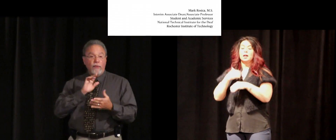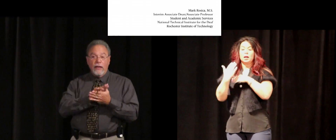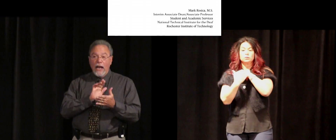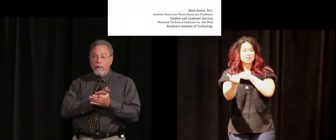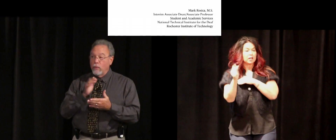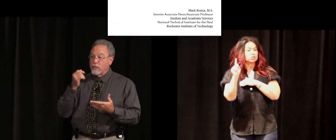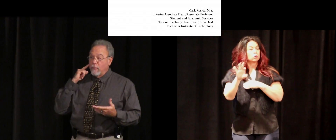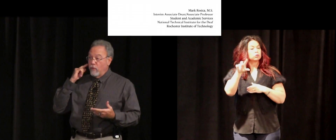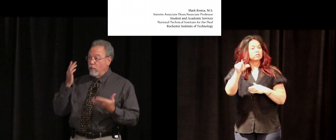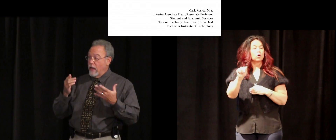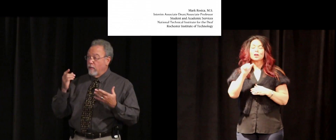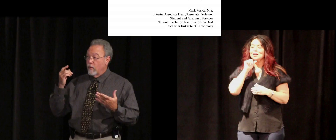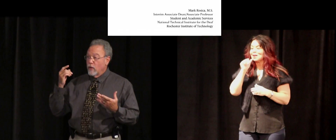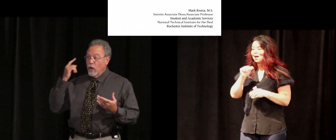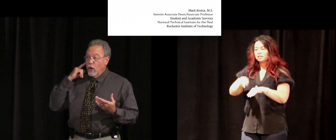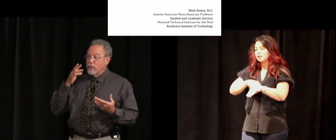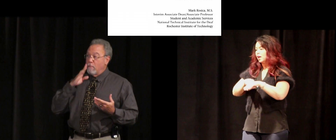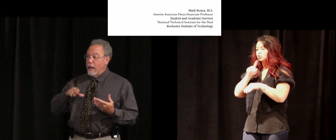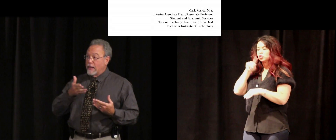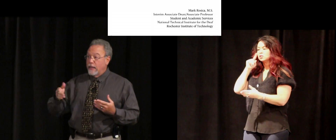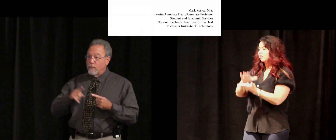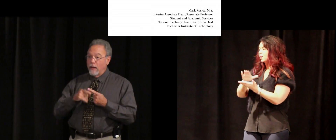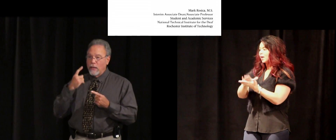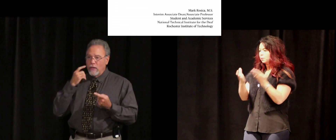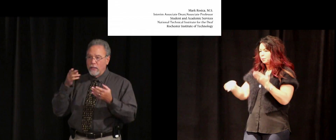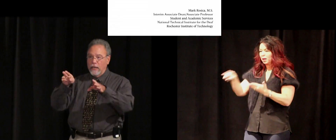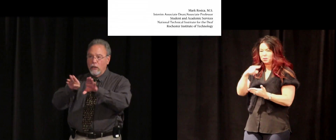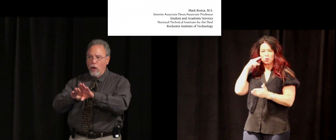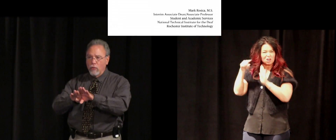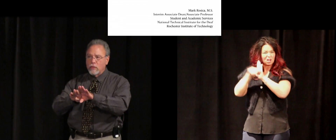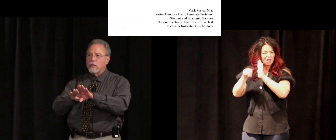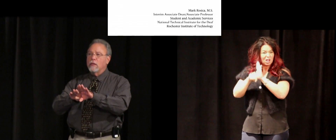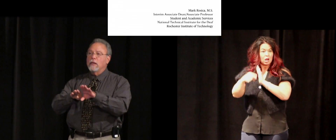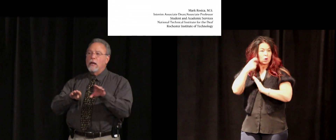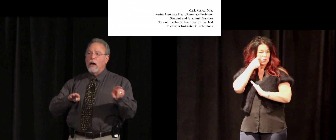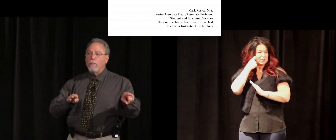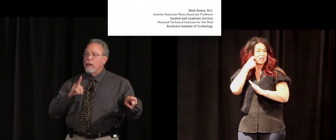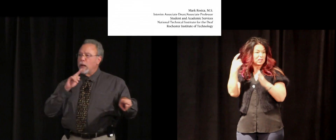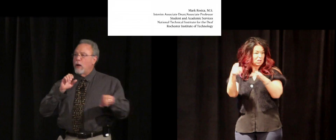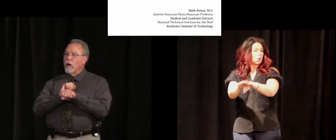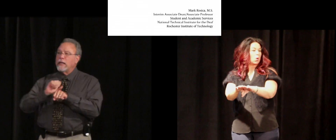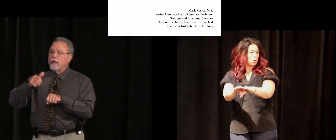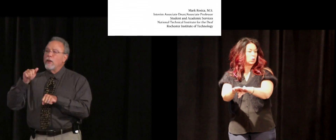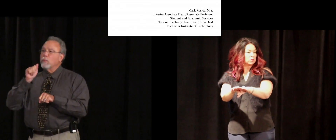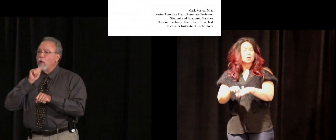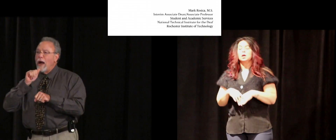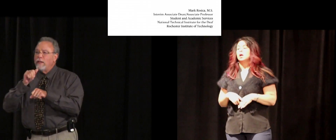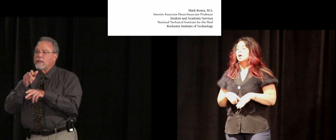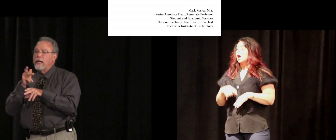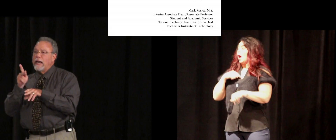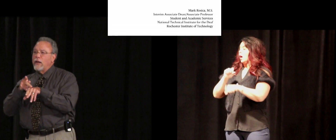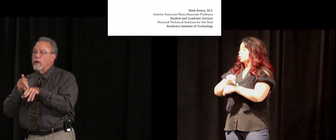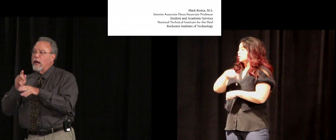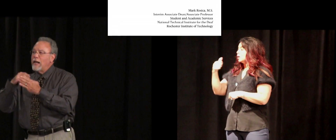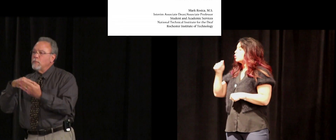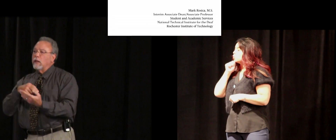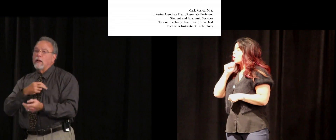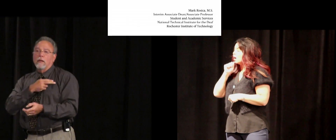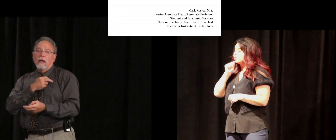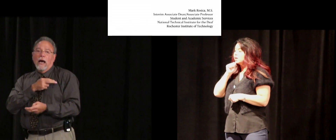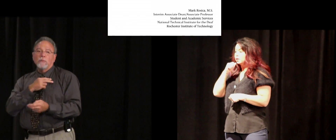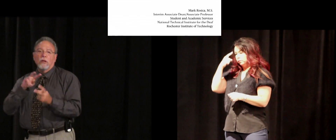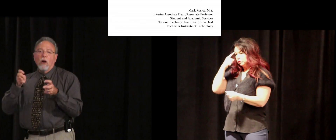I found that what I was learning about family systems and marriage and family therapy in general was directly applicable to working with deaf and